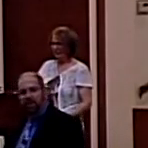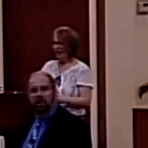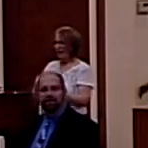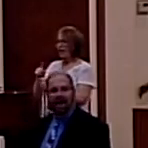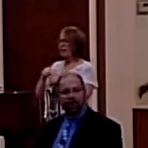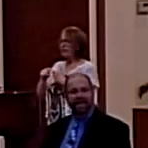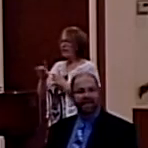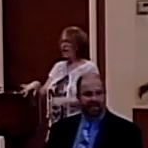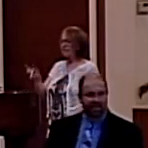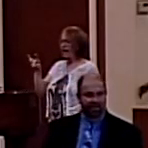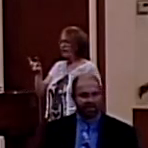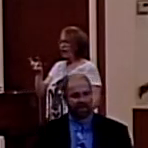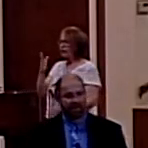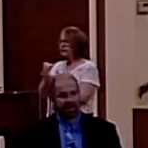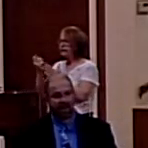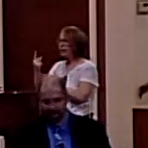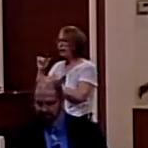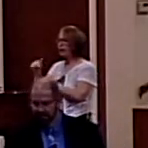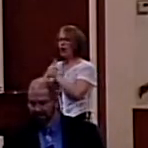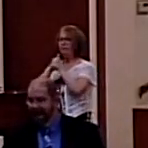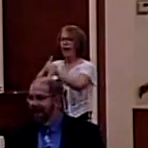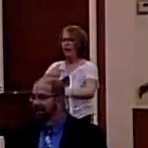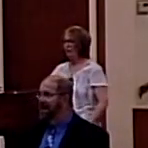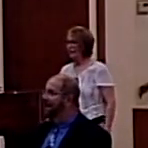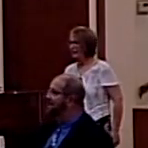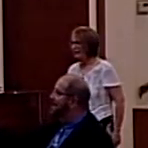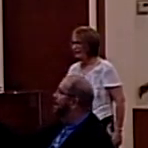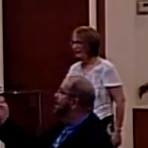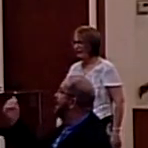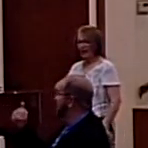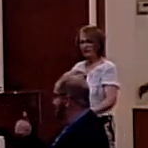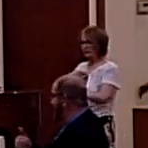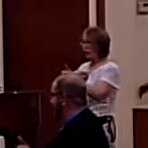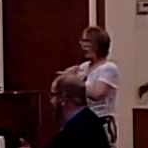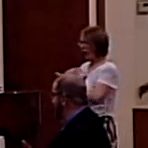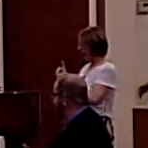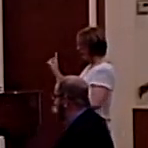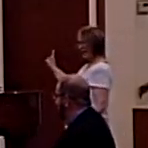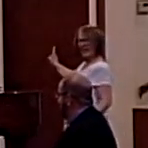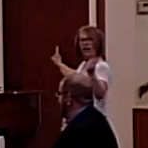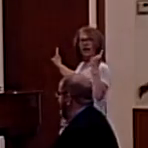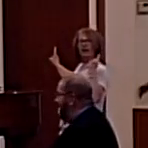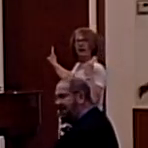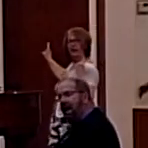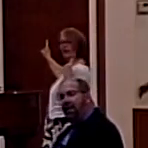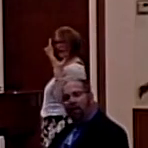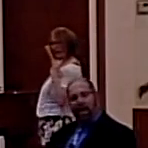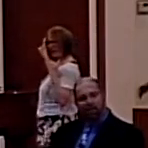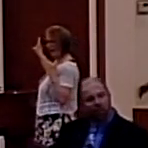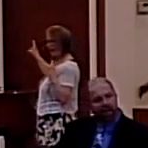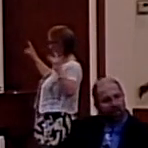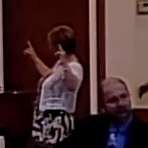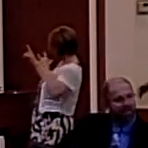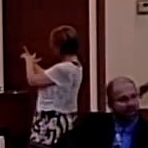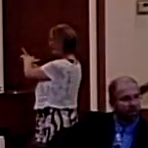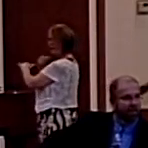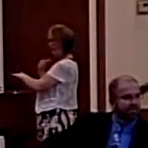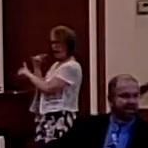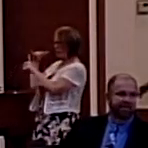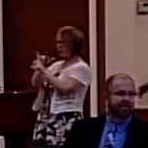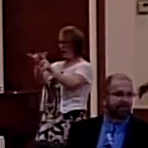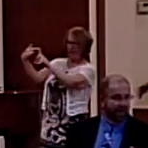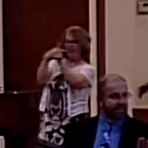somebody put it on follow me. I put it on land that thing, and that thing come after me. The next thing I know, I am running around the